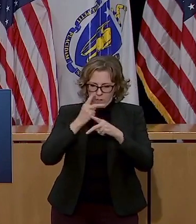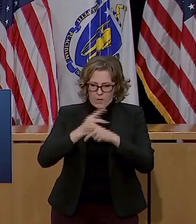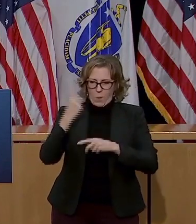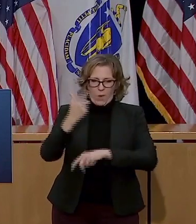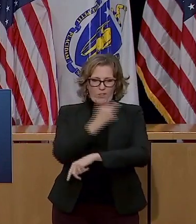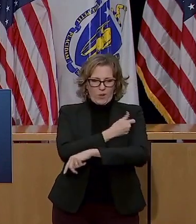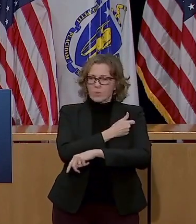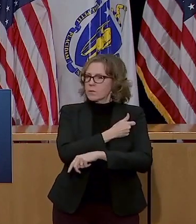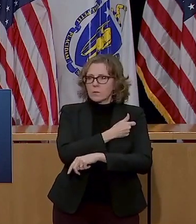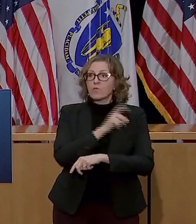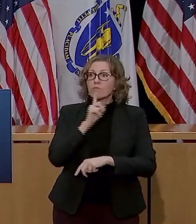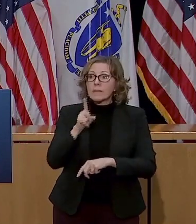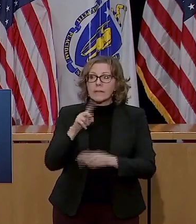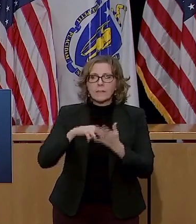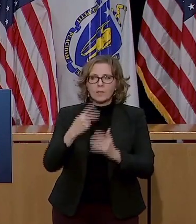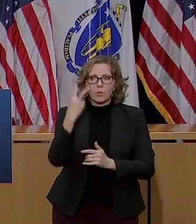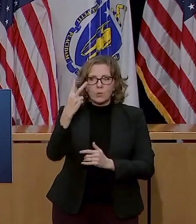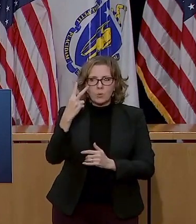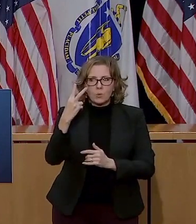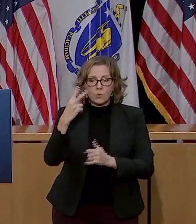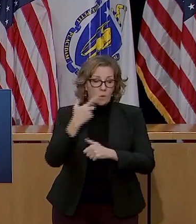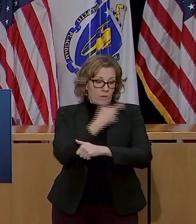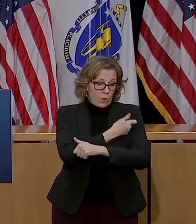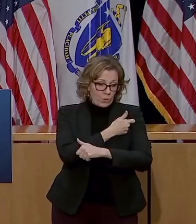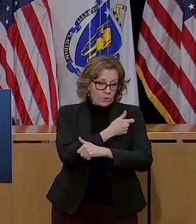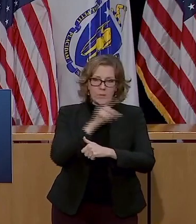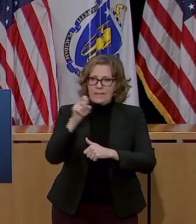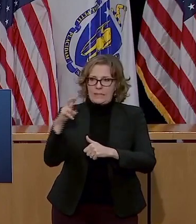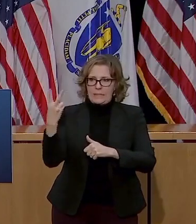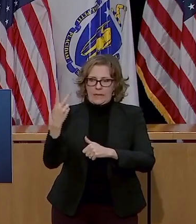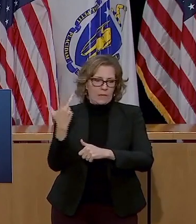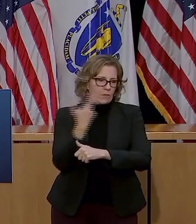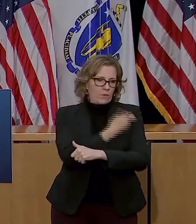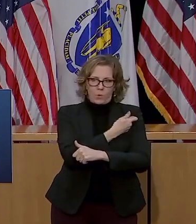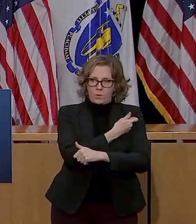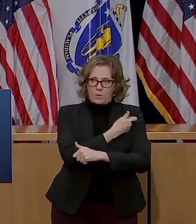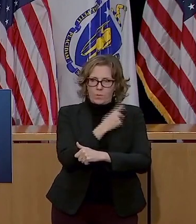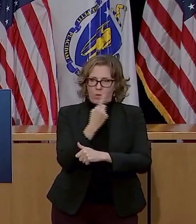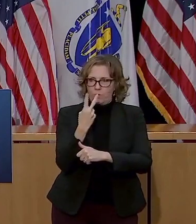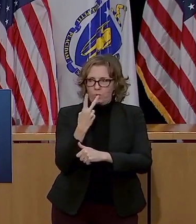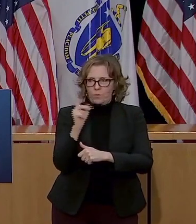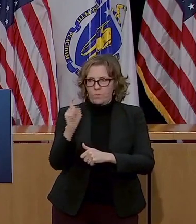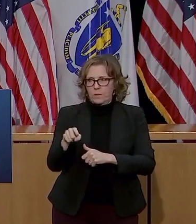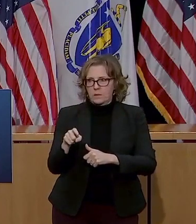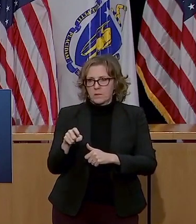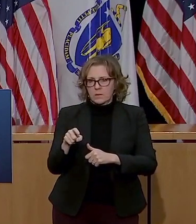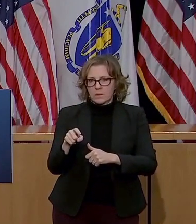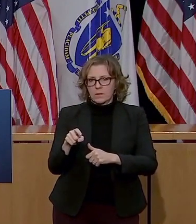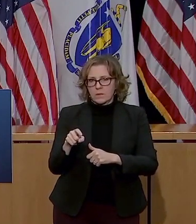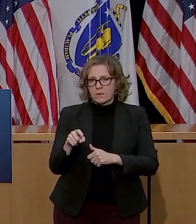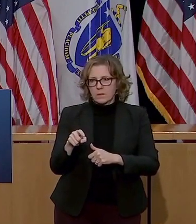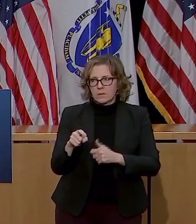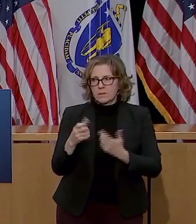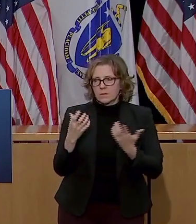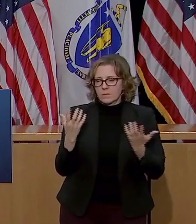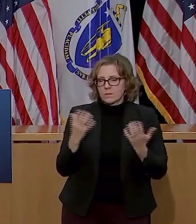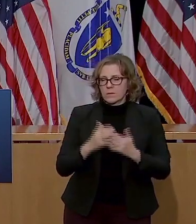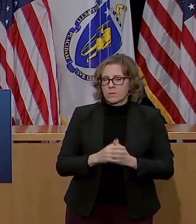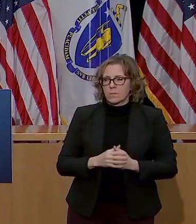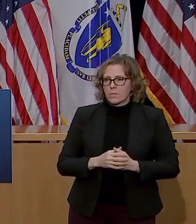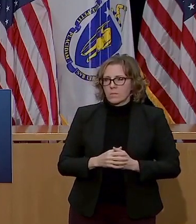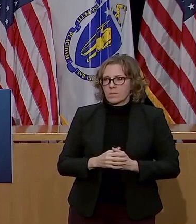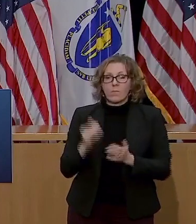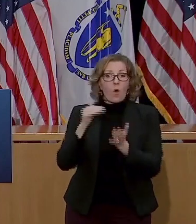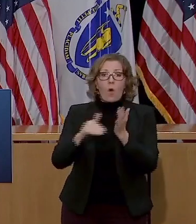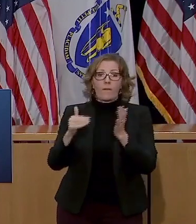not. I mean, everybody who gets a first dose needs to get a second dose. And one of the reasons I have said to you